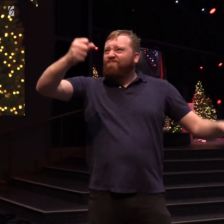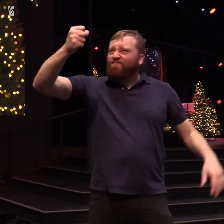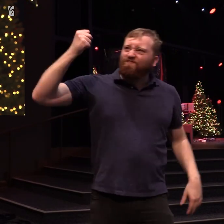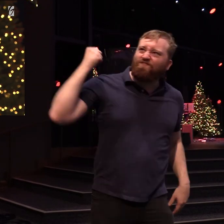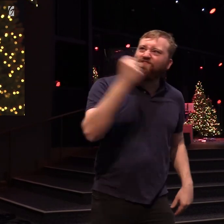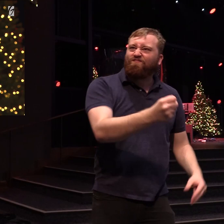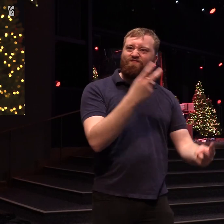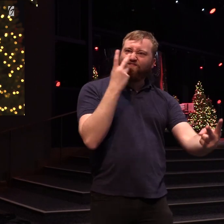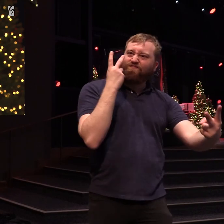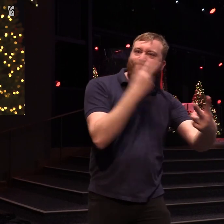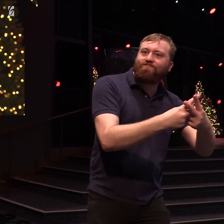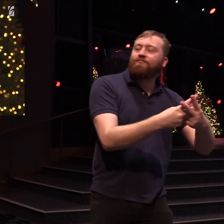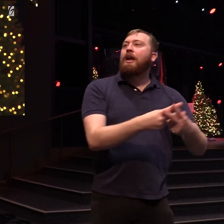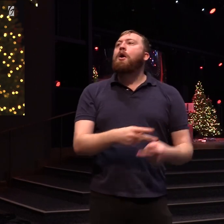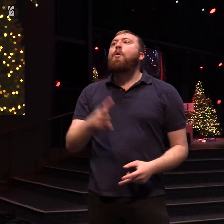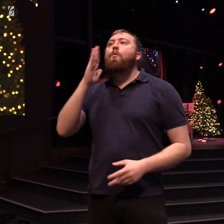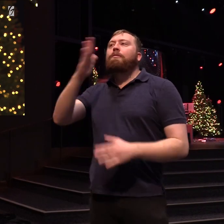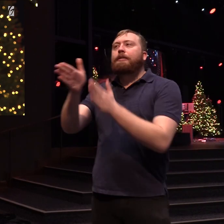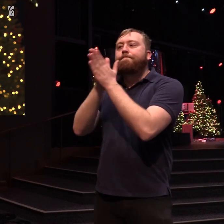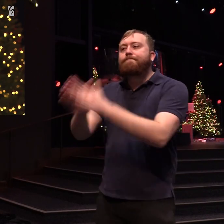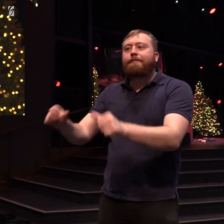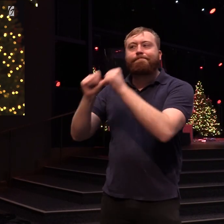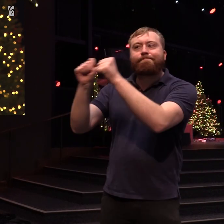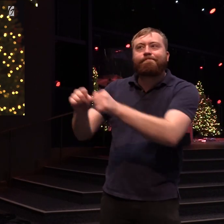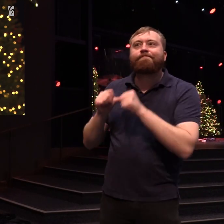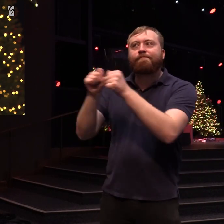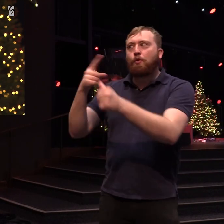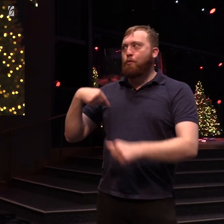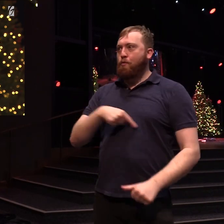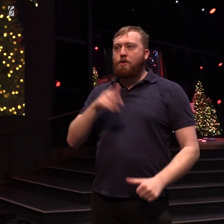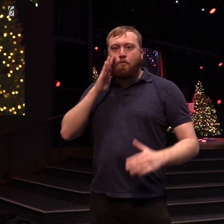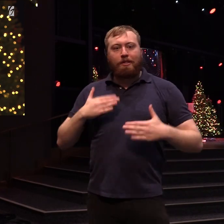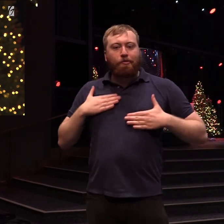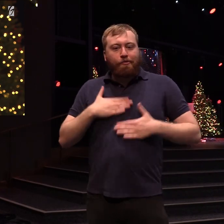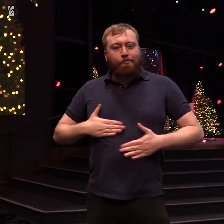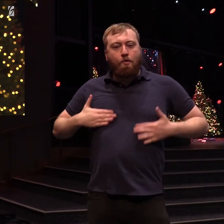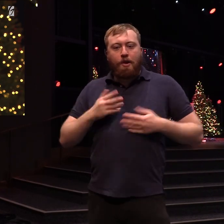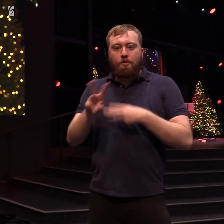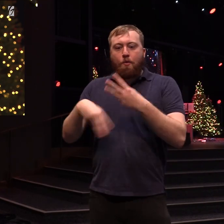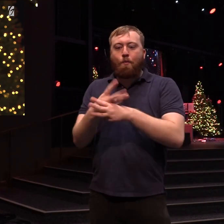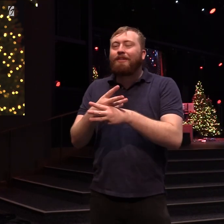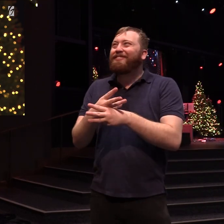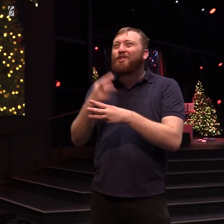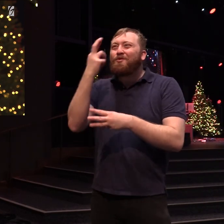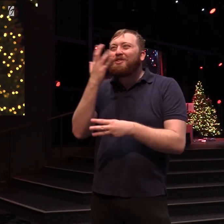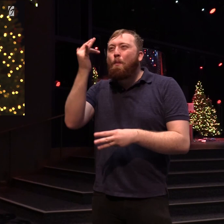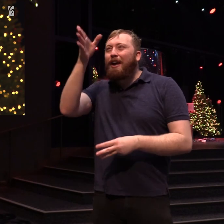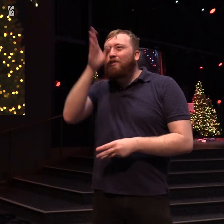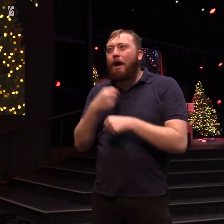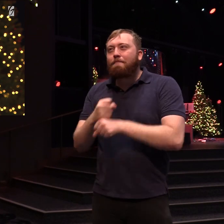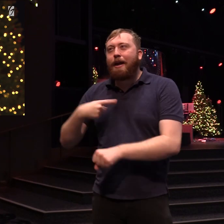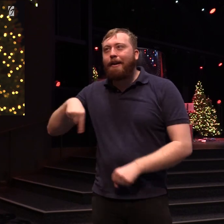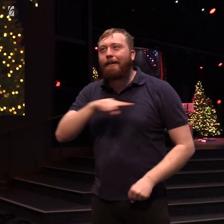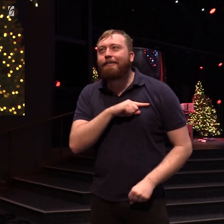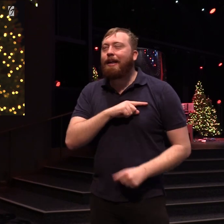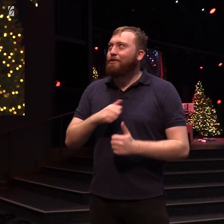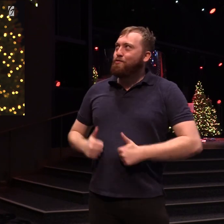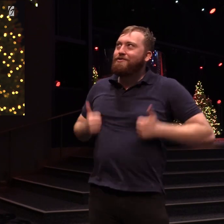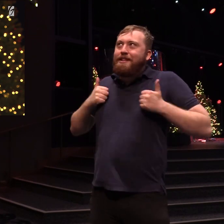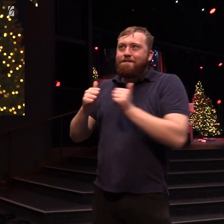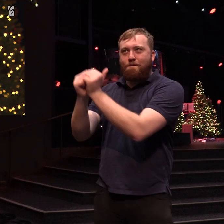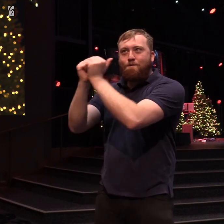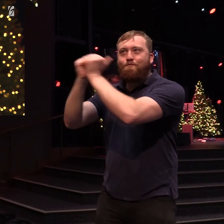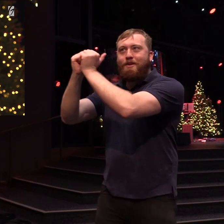to enjoy the world for which we were created, eternal living in the presence of God